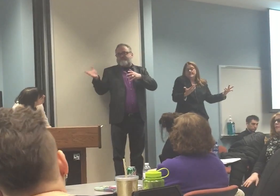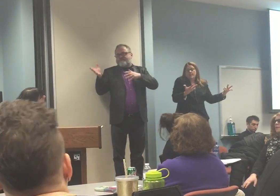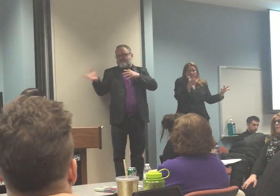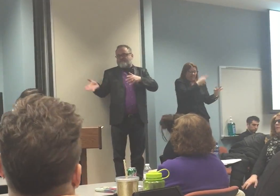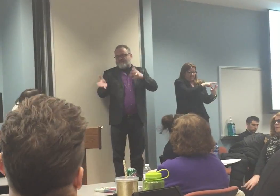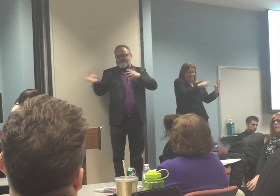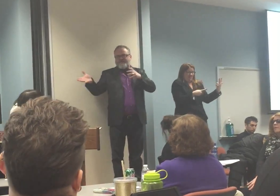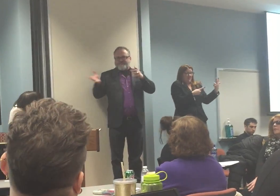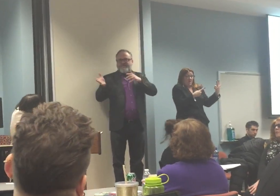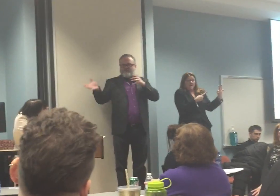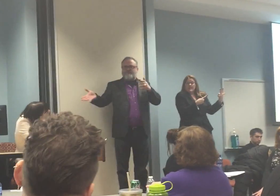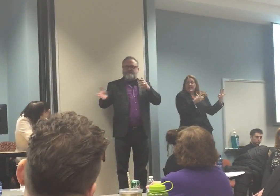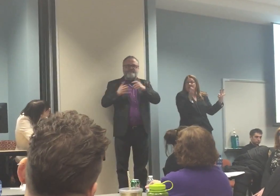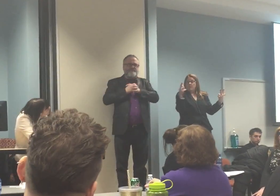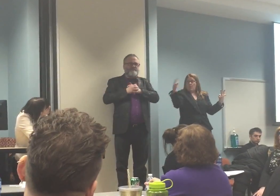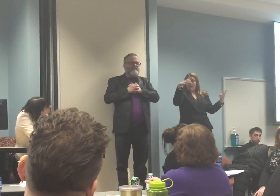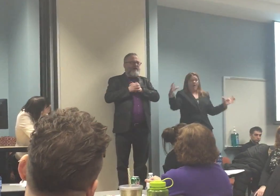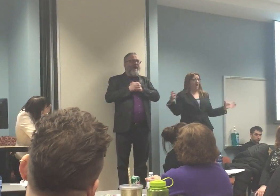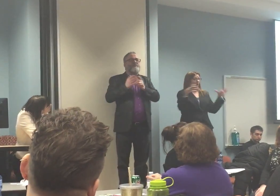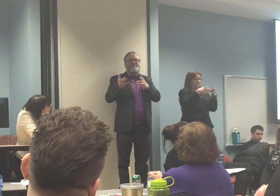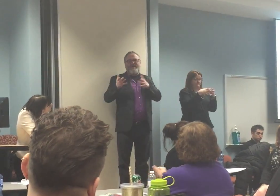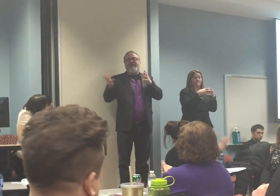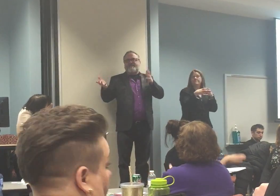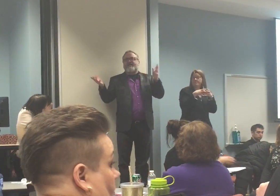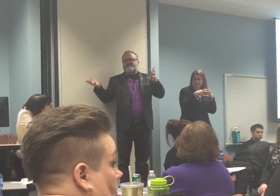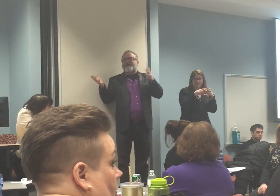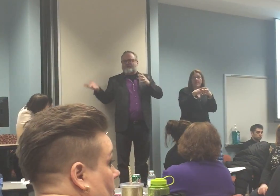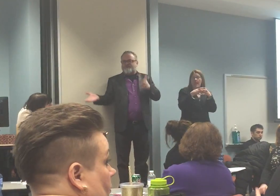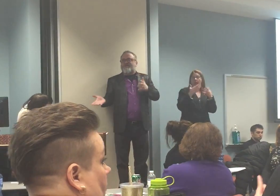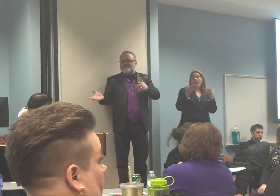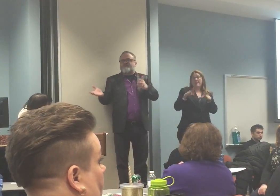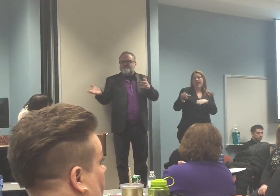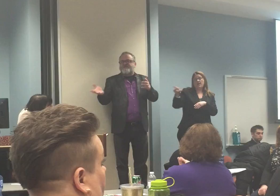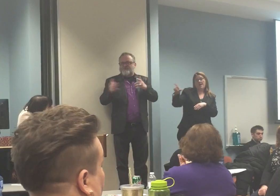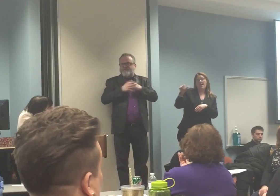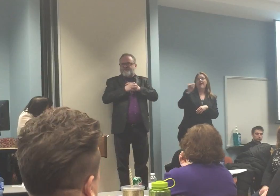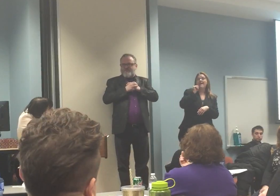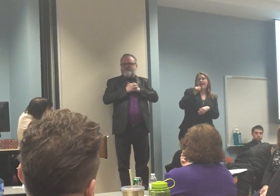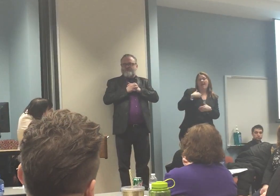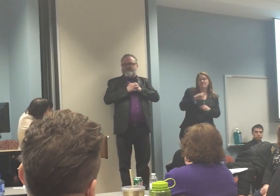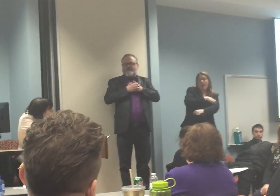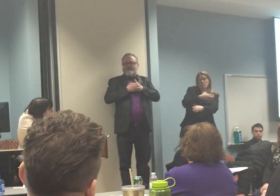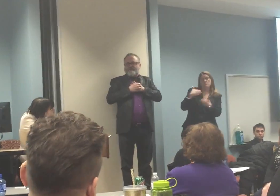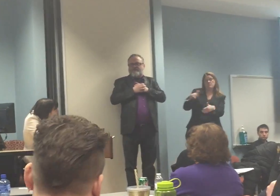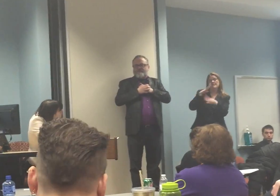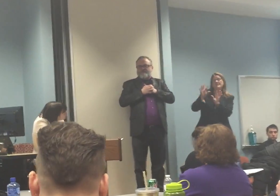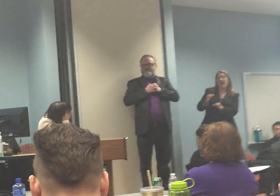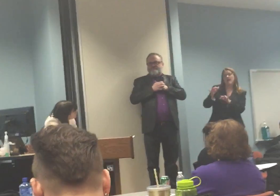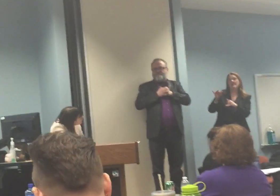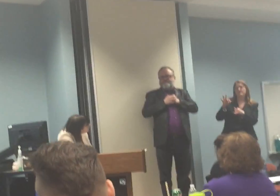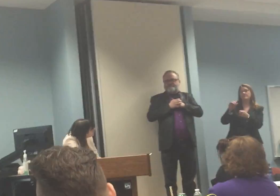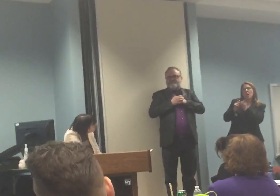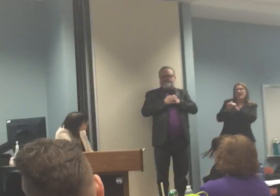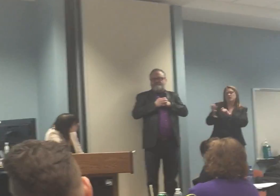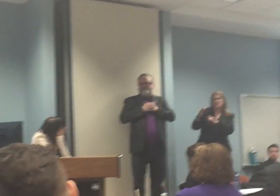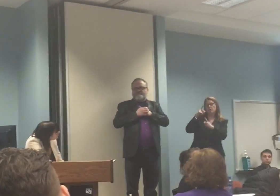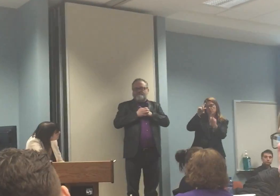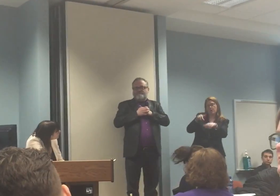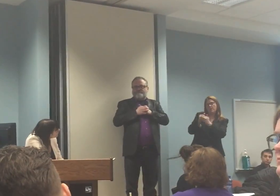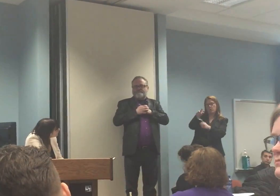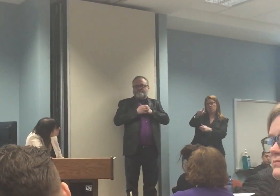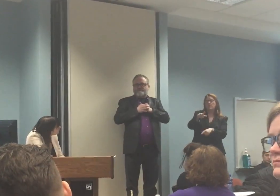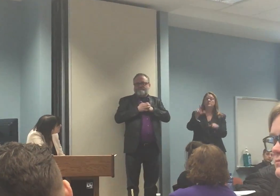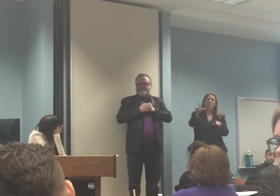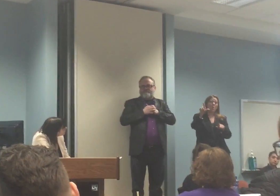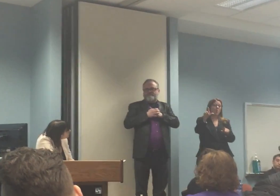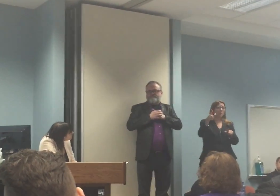telling you that if we get together, And I we would need bet a Annie meeting has the with power those to change it people. if she Are they- agrees have with to it. get So then to clarify, are you saying that